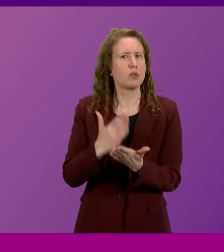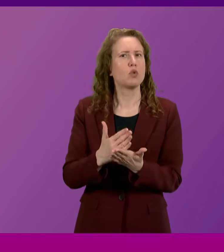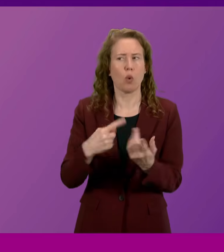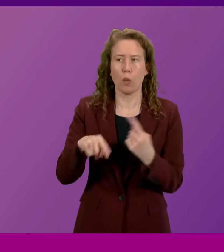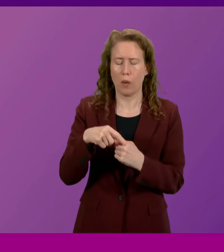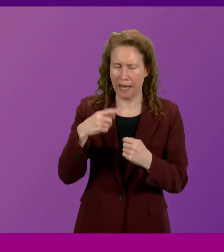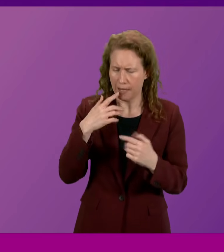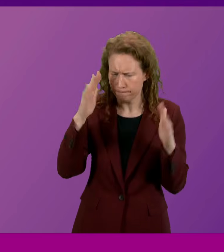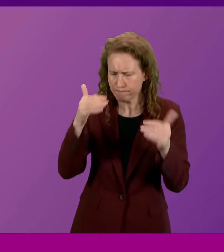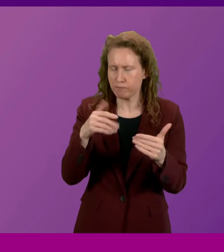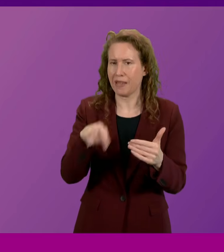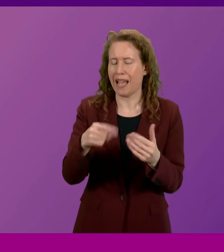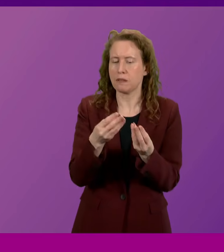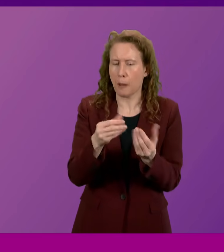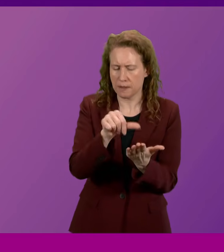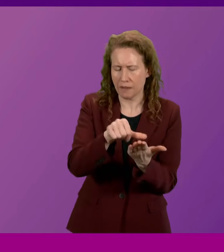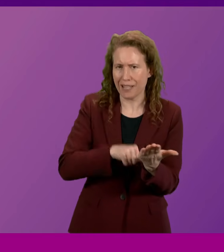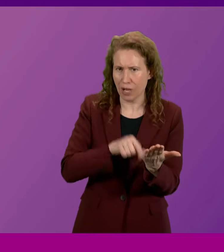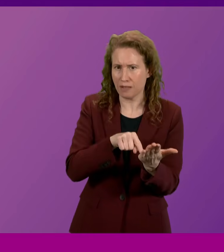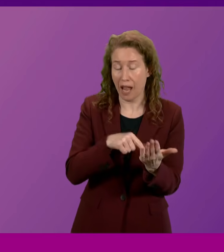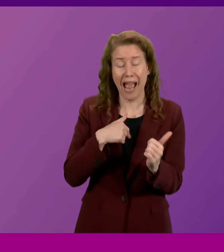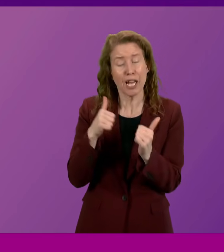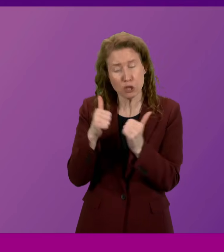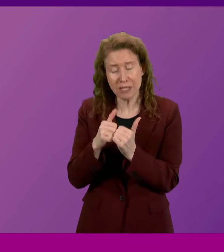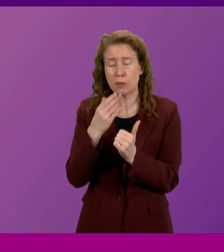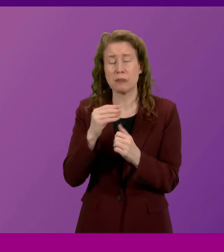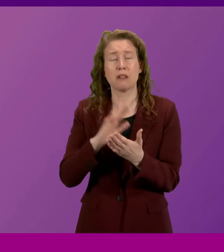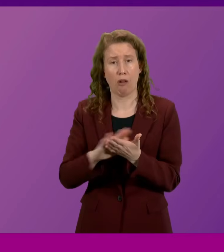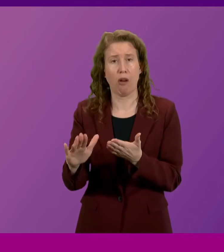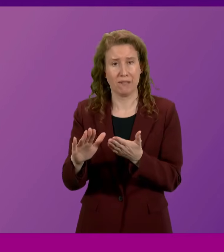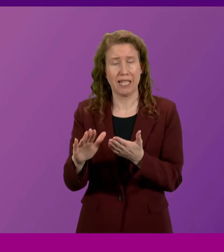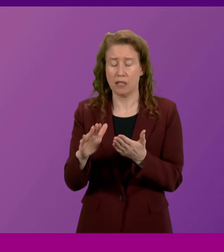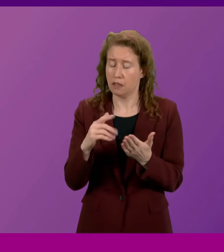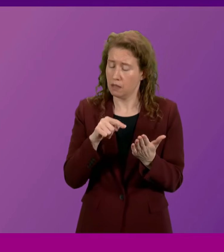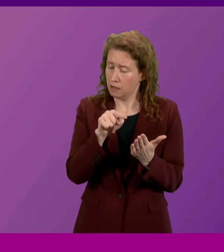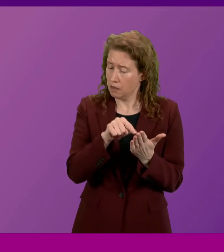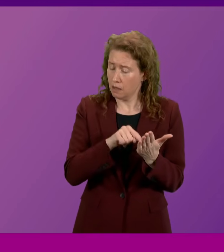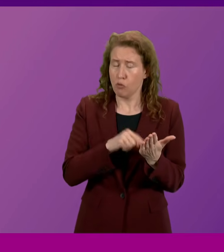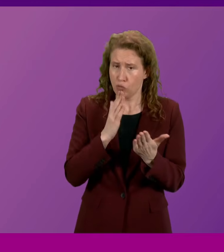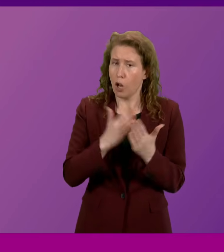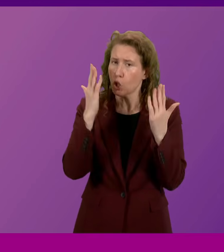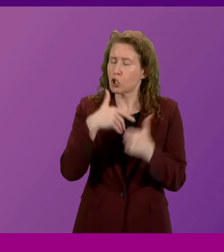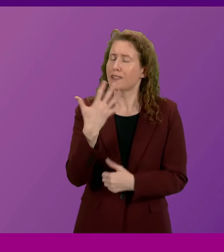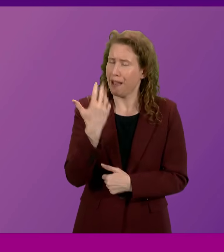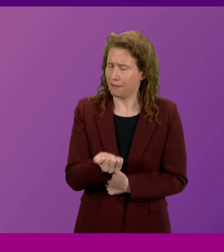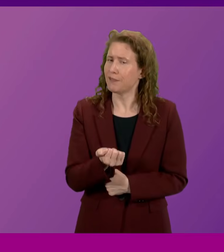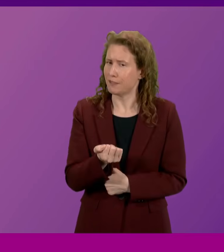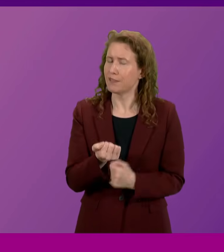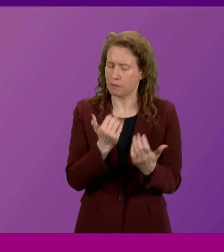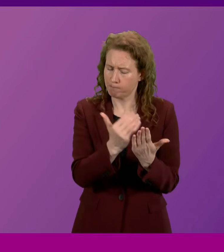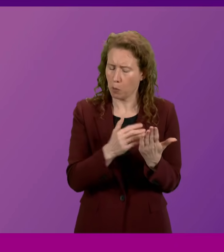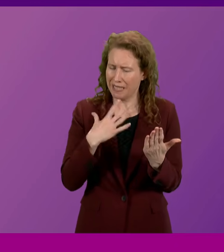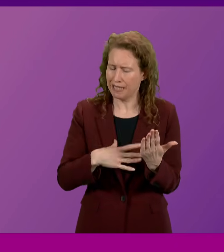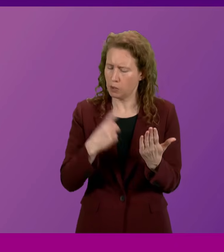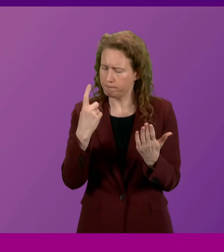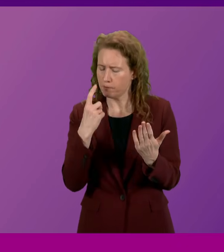we address the substance of the agenda, which I agree with Mr Harvey, there are real concerns about, to make sure that we are